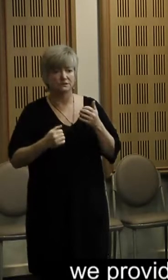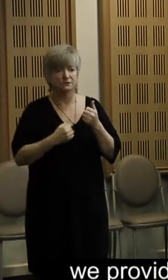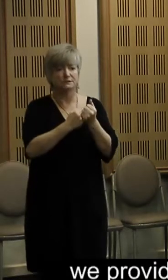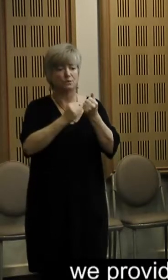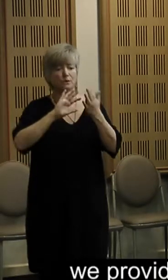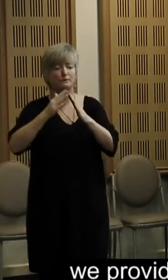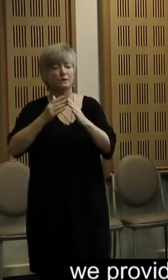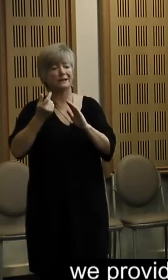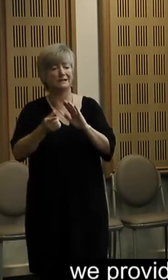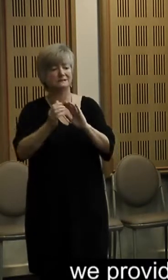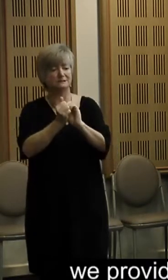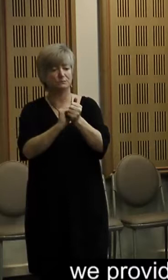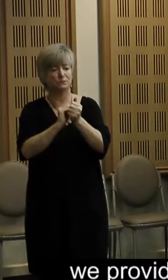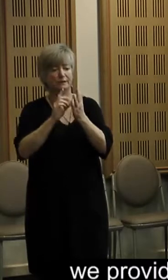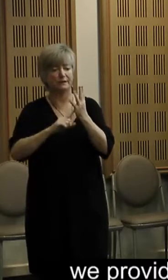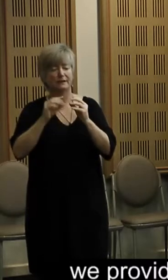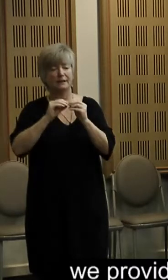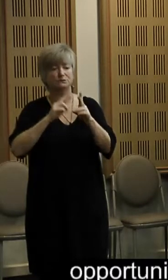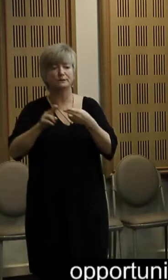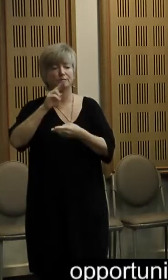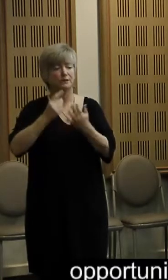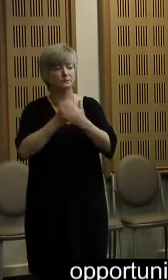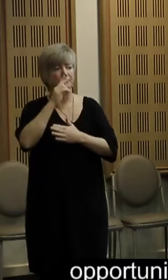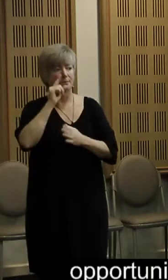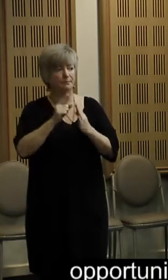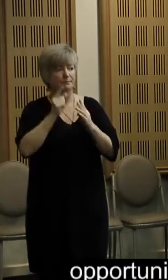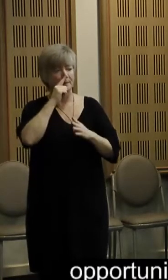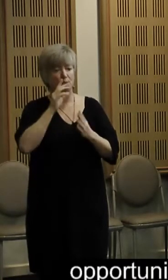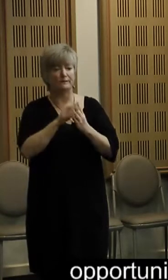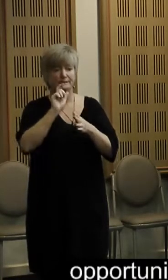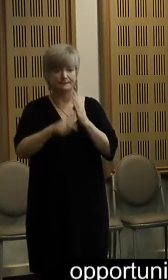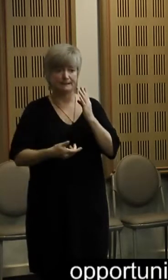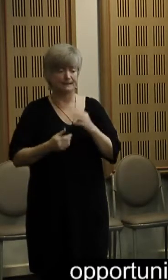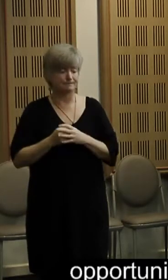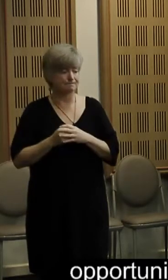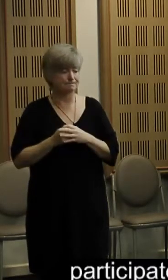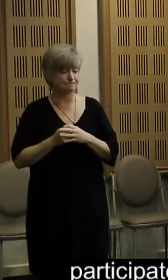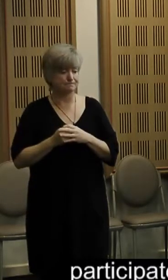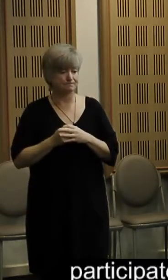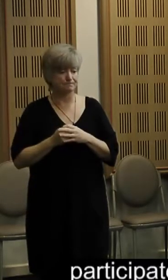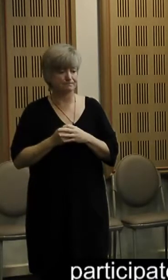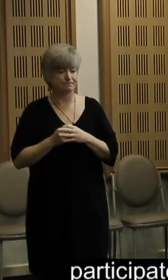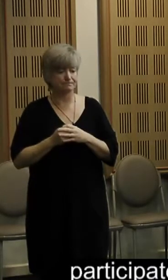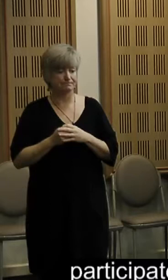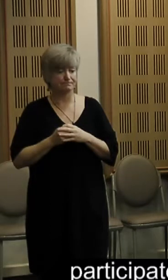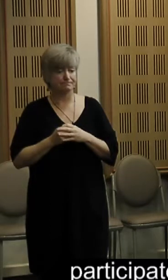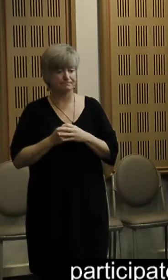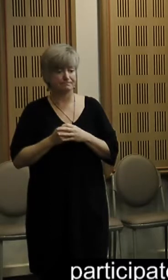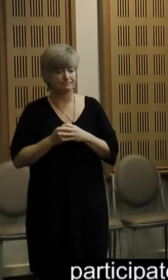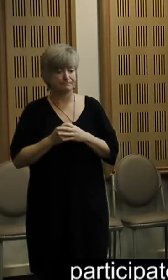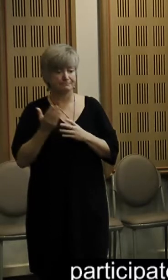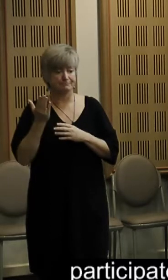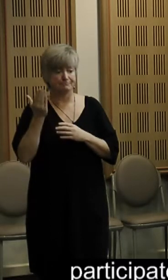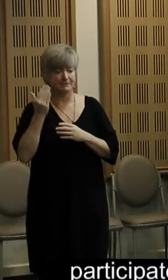sporting clubs to actually increase opportunities as well. We've done a little bit beyond sport, so in our recent